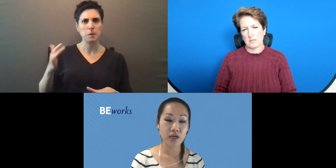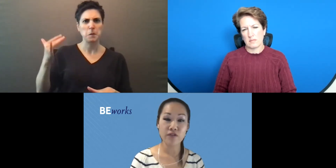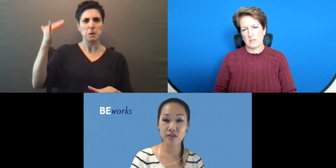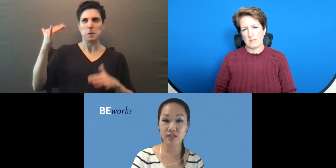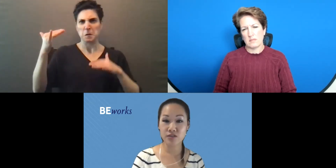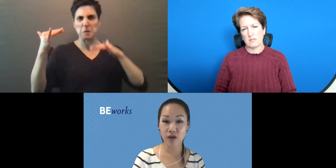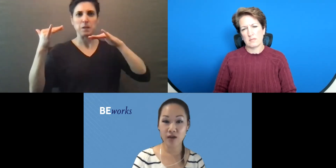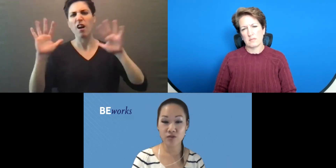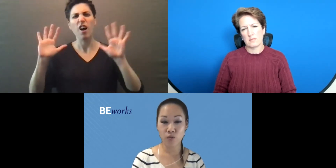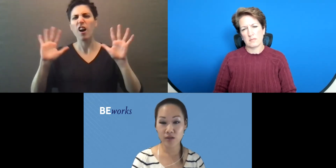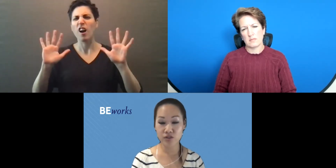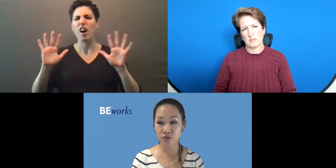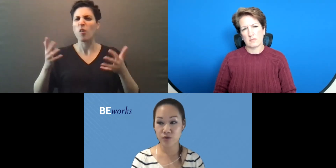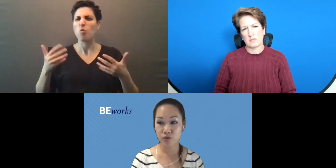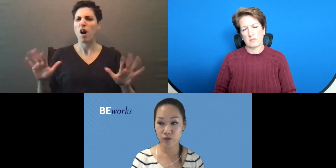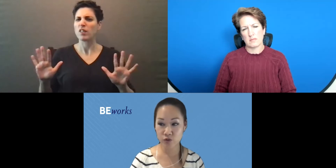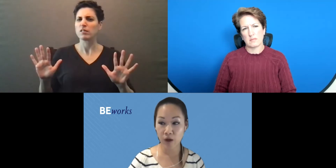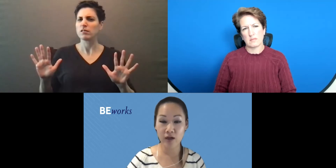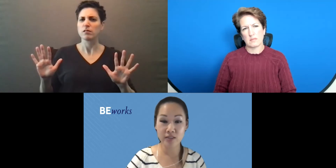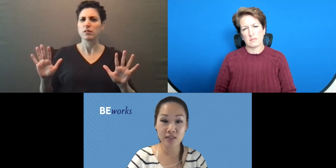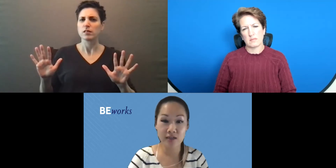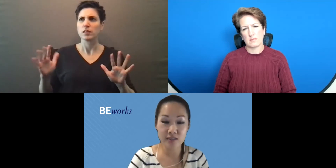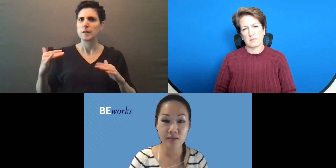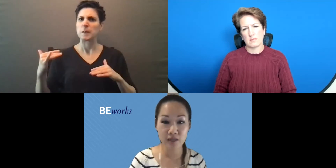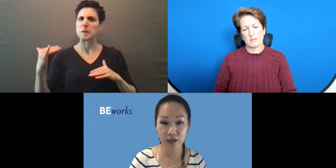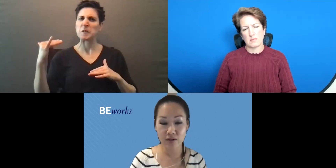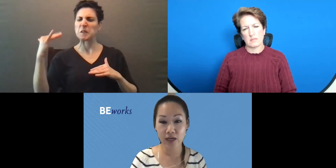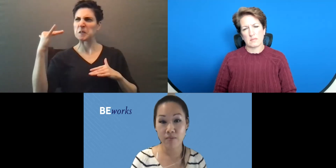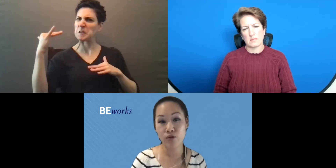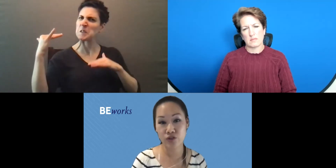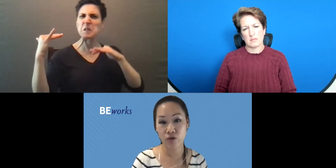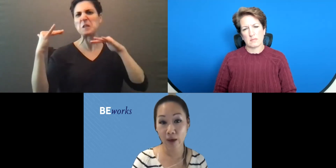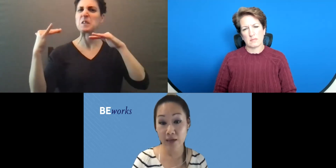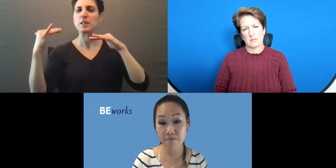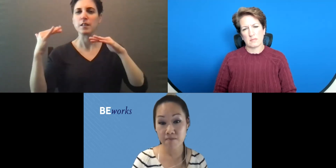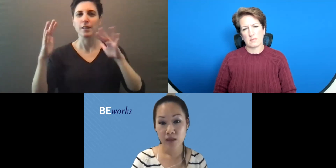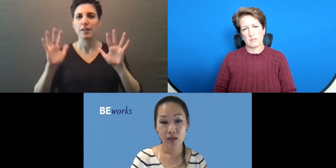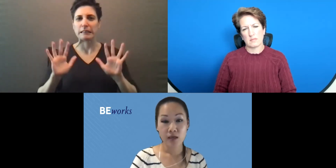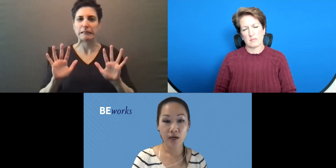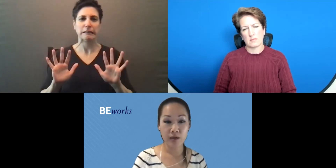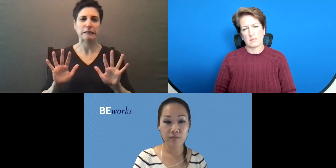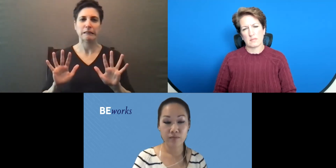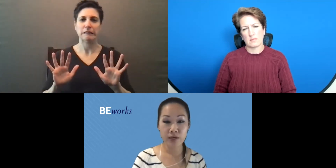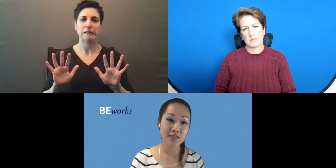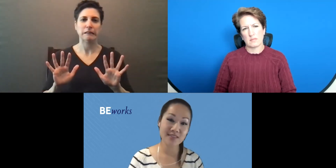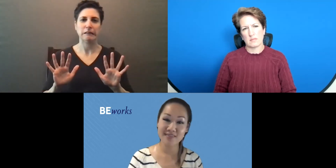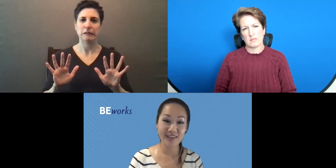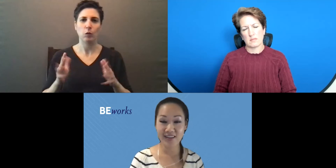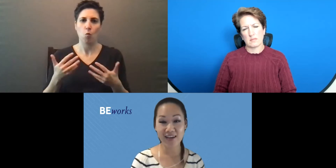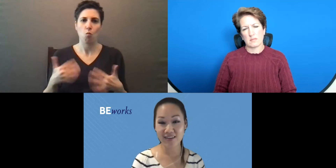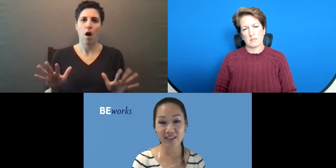You definitely do not want to respond in a similarly emotional way,